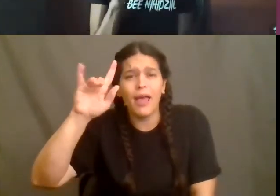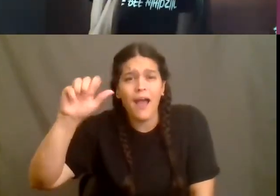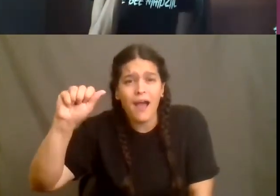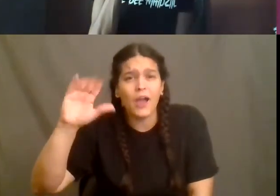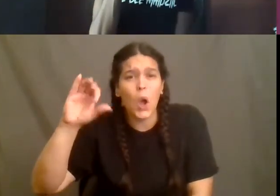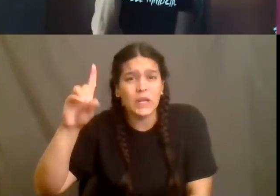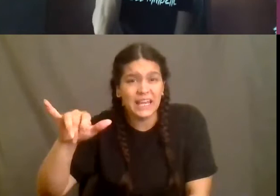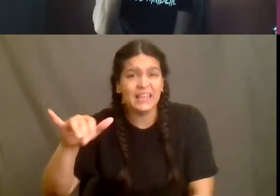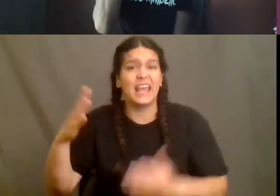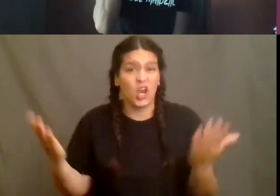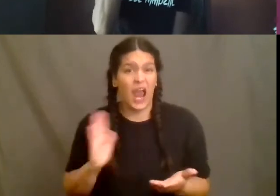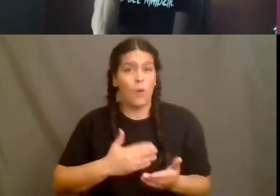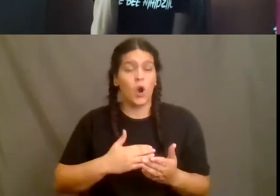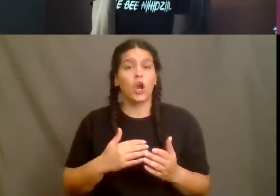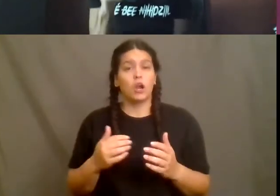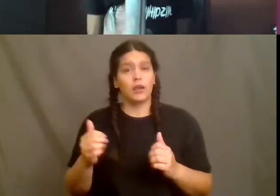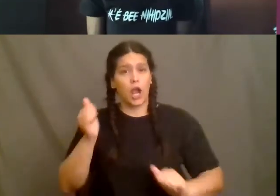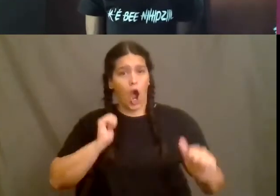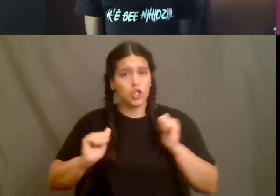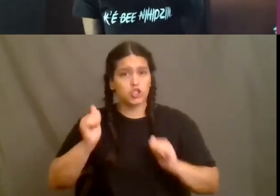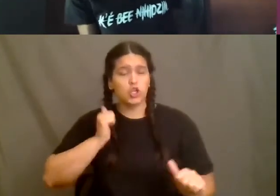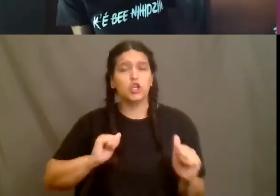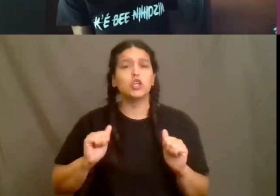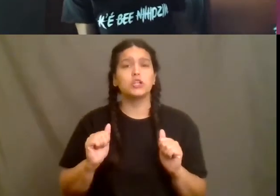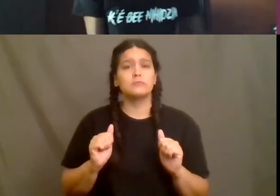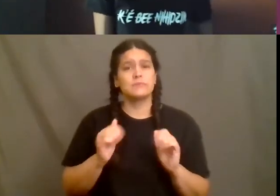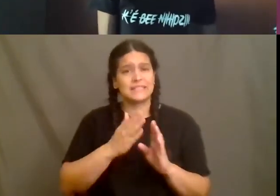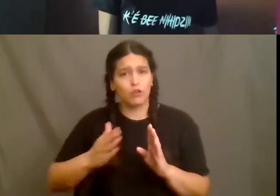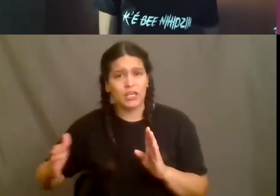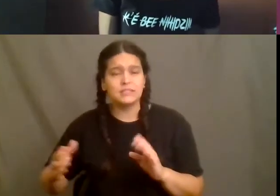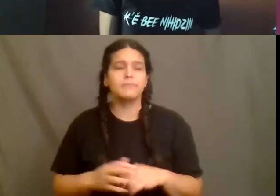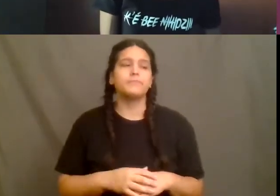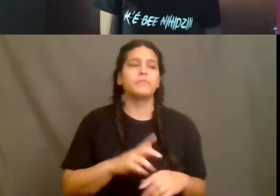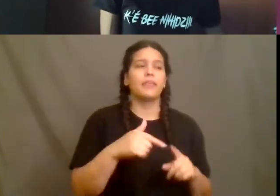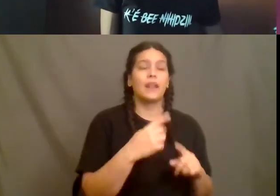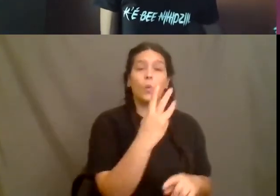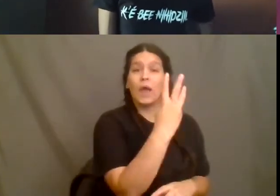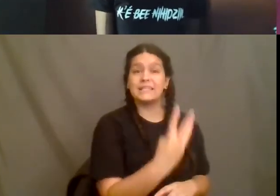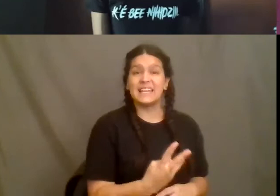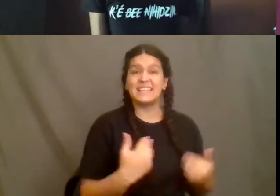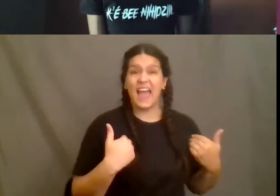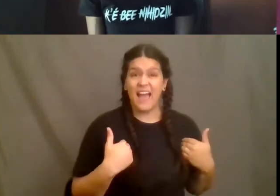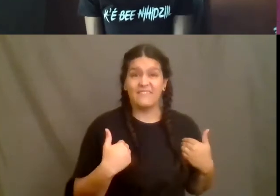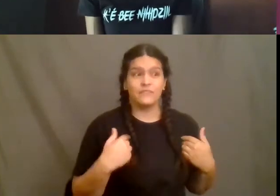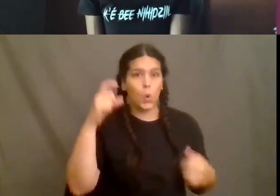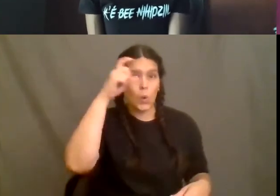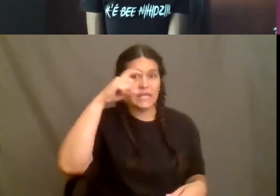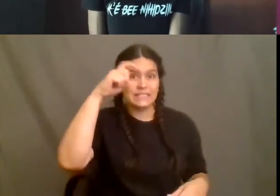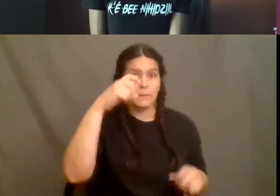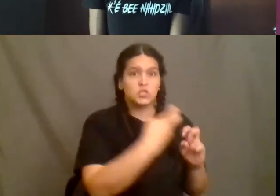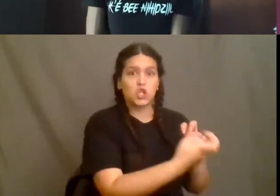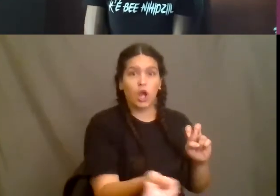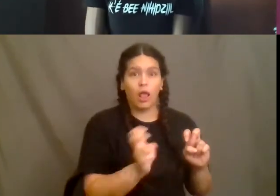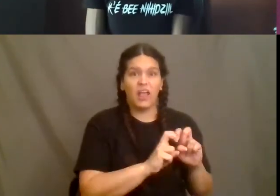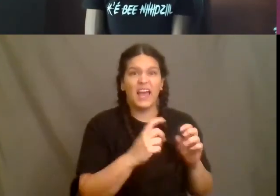And then also on Wednesdays, we have the Wisdom Circle. You know, believe it or not, next week is September. So the year